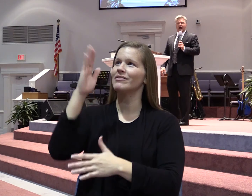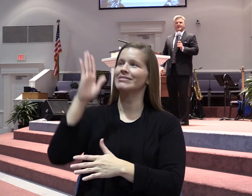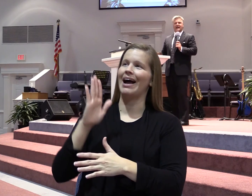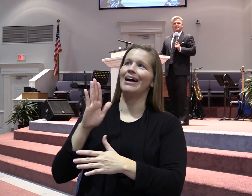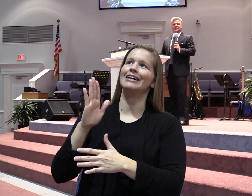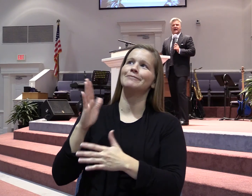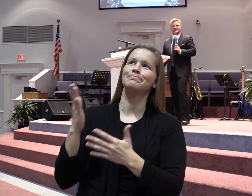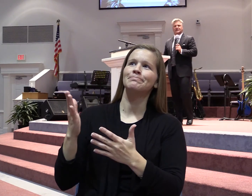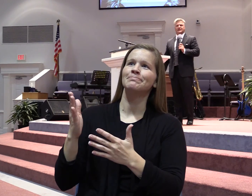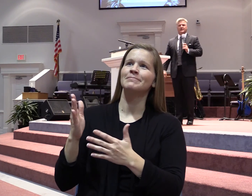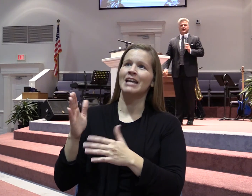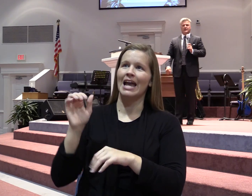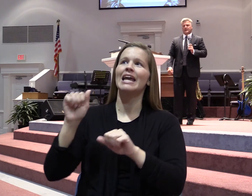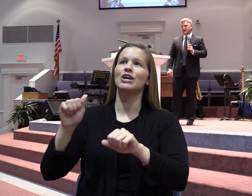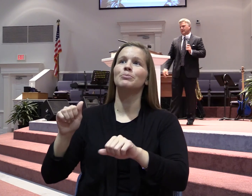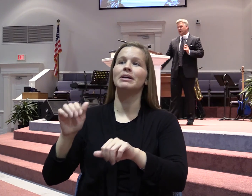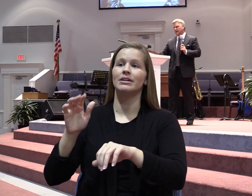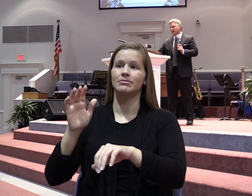The God that can be touched.